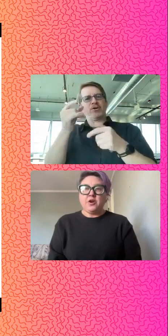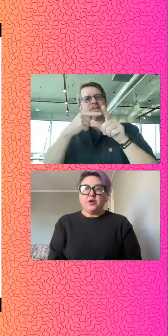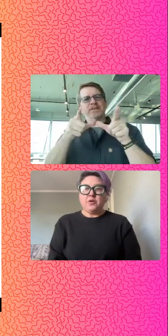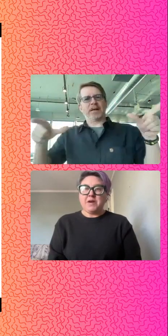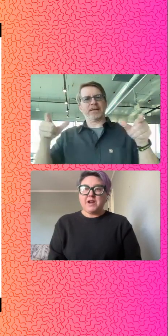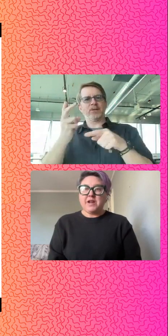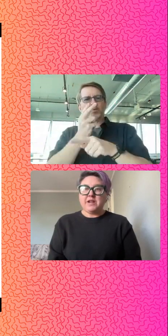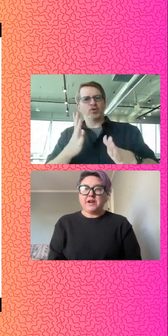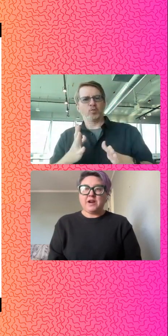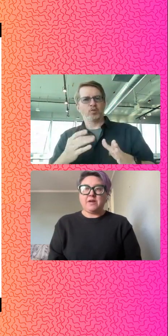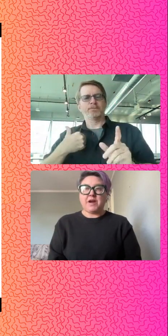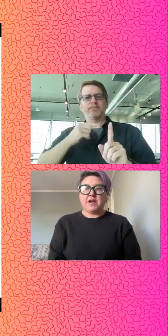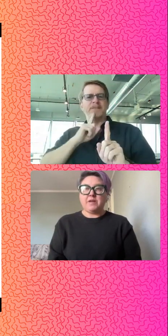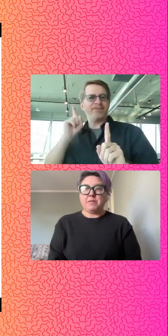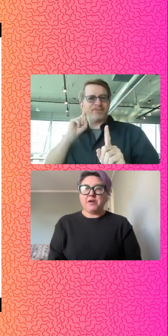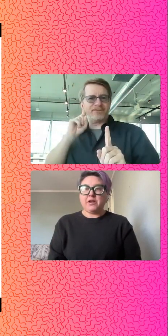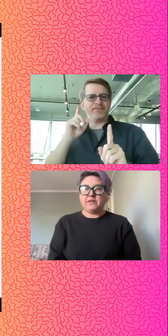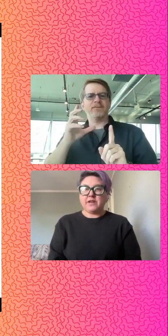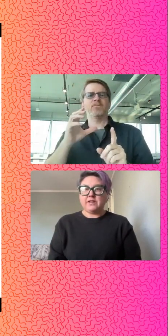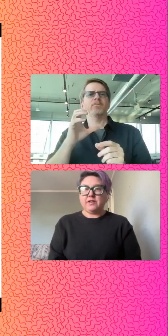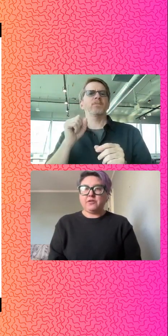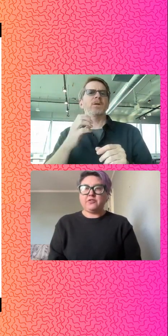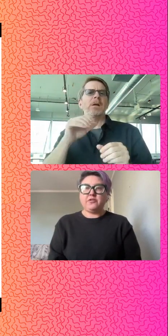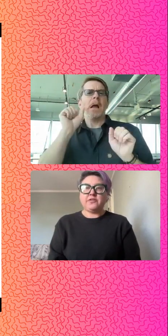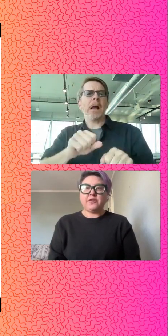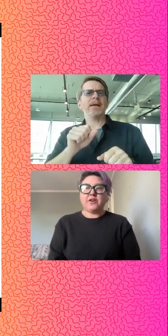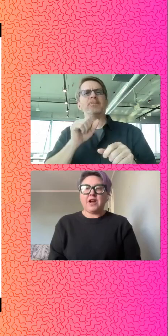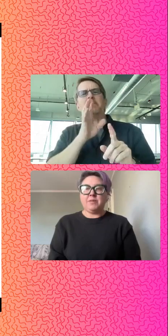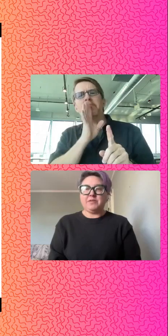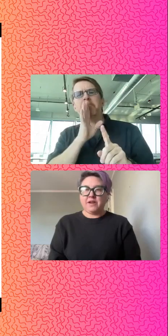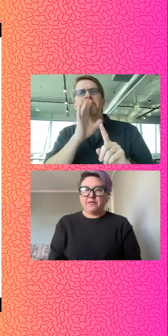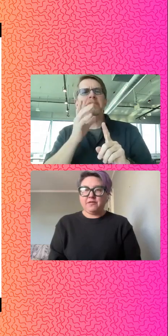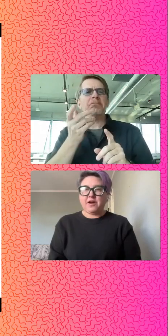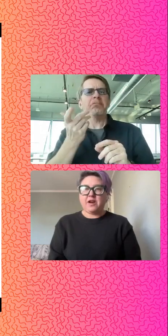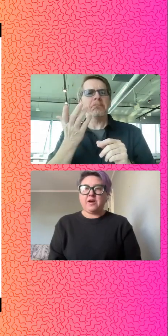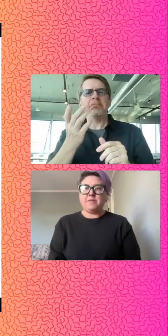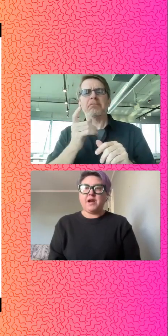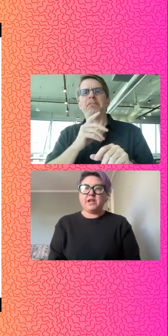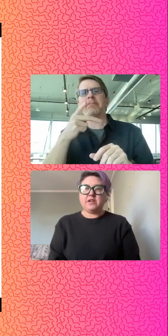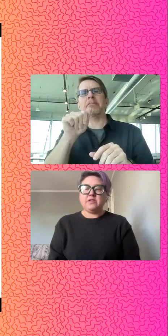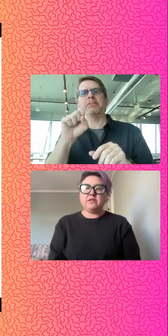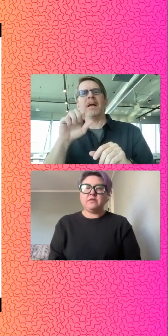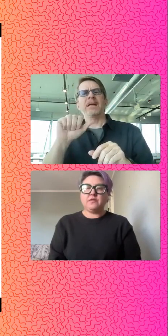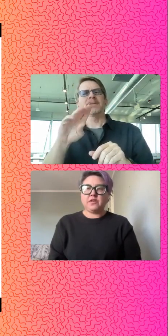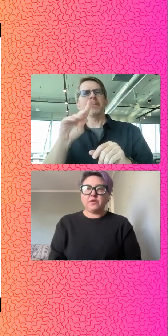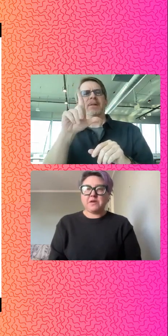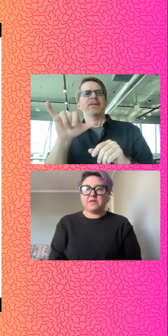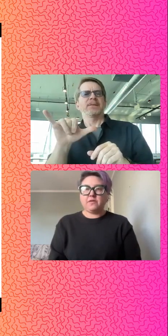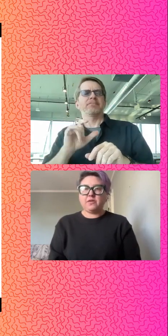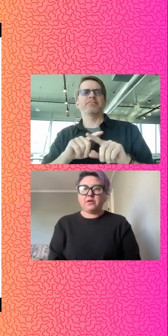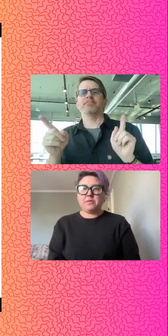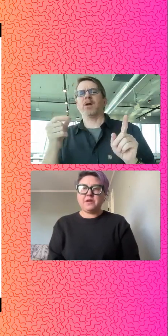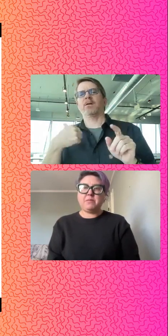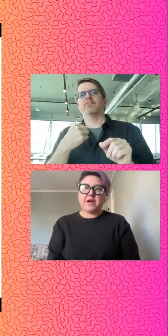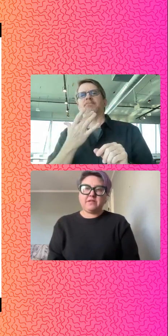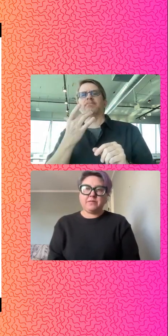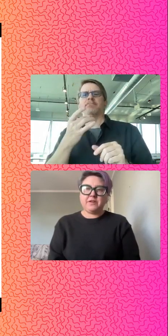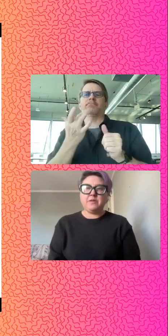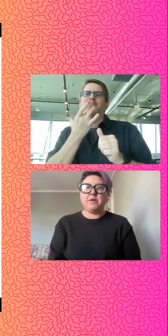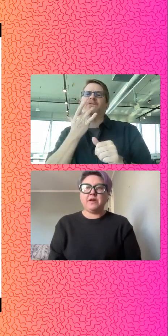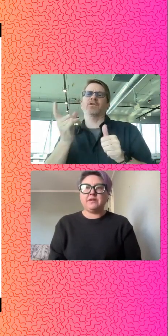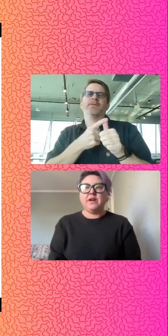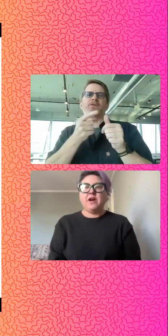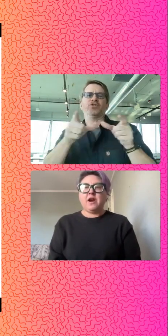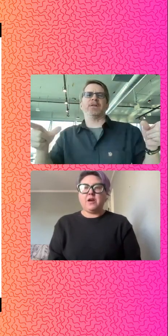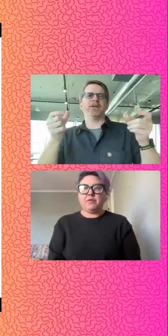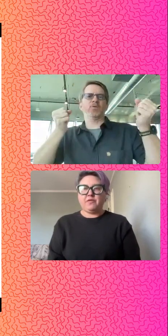So who am I? I am an American Sign Language user. I'm deaf. I can voice for myself a little bit